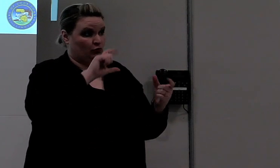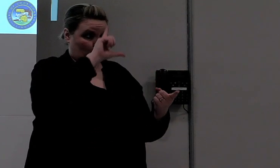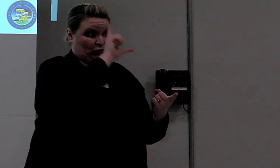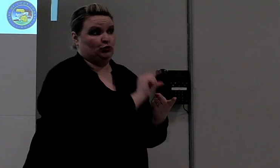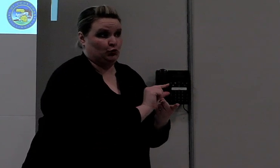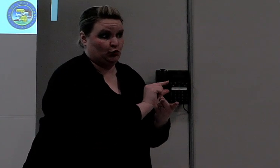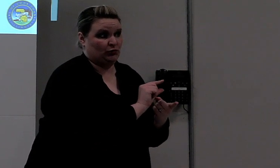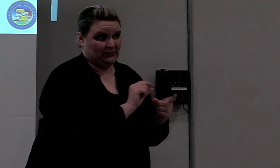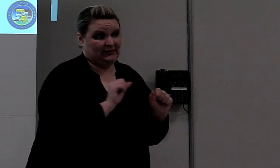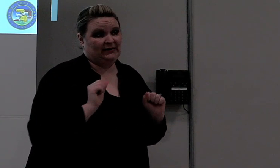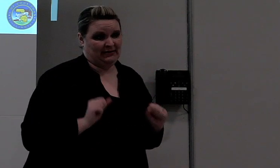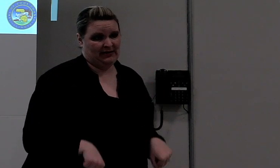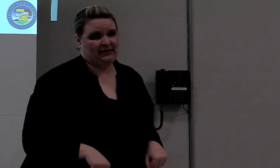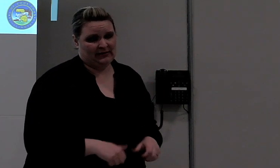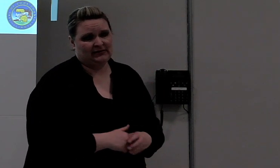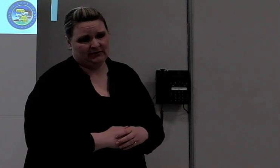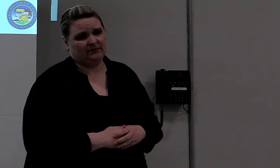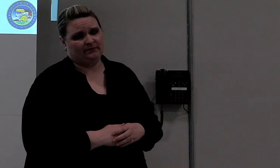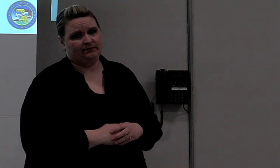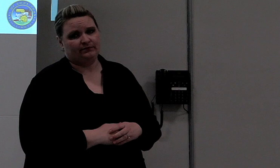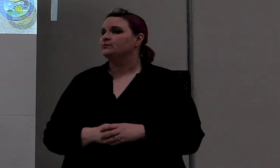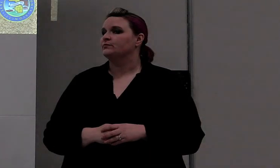value of the assessment.